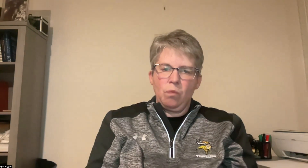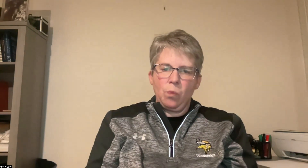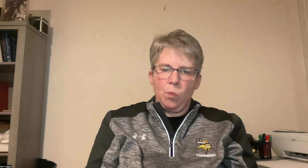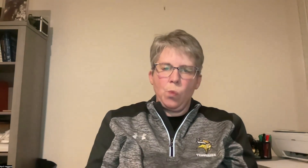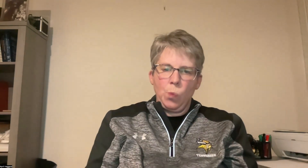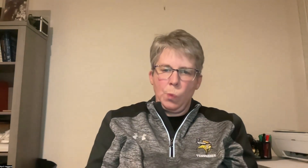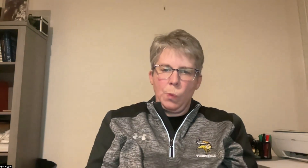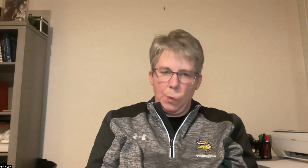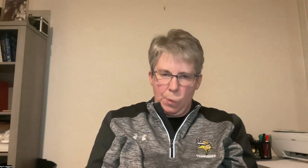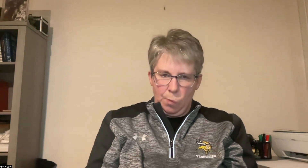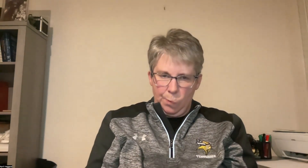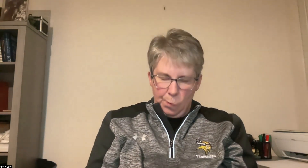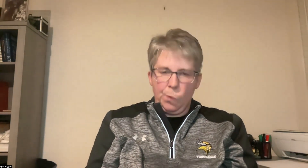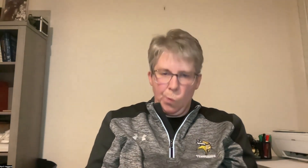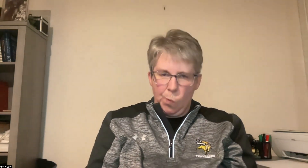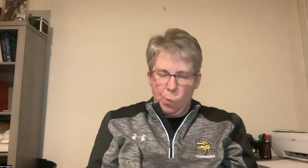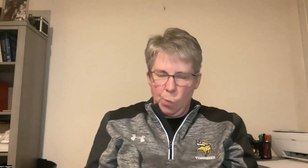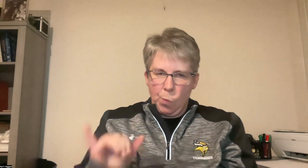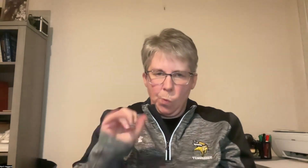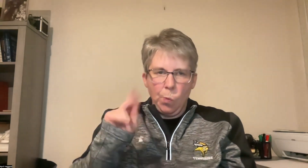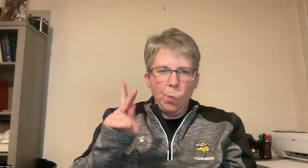So that is what we're doing right now.